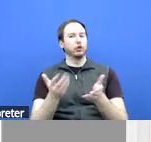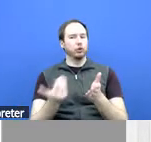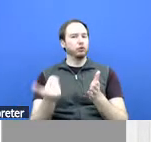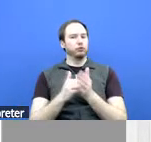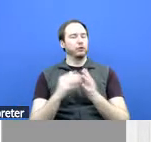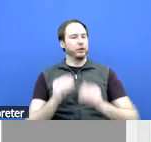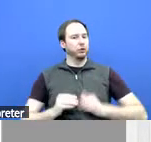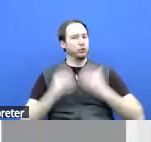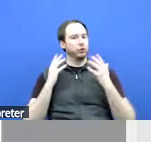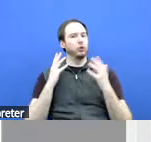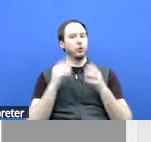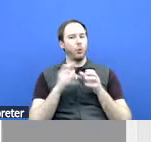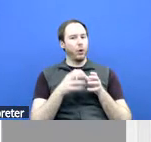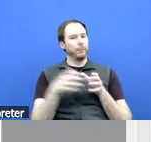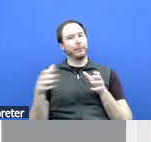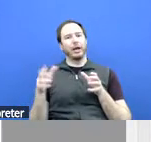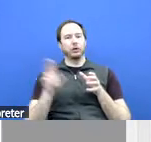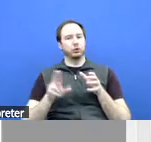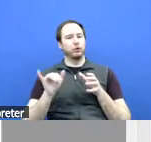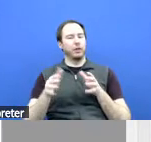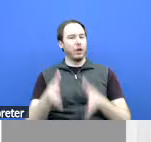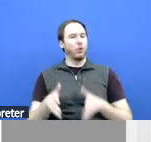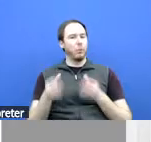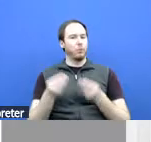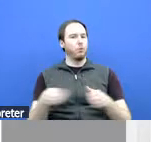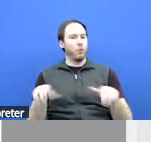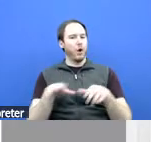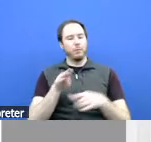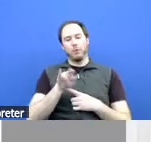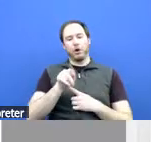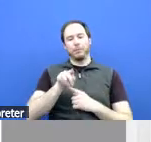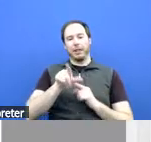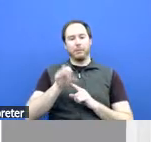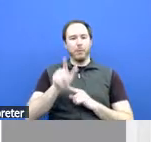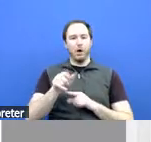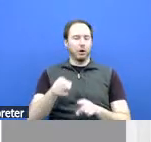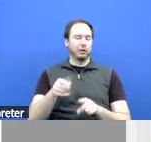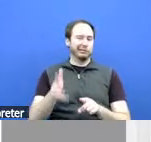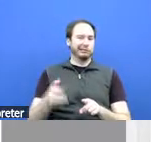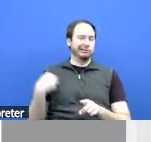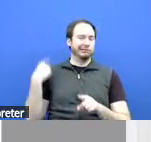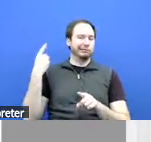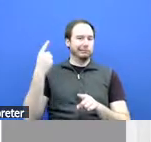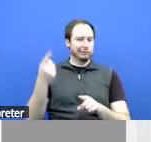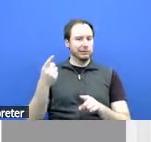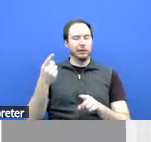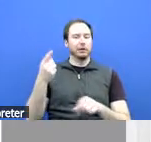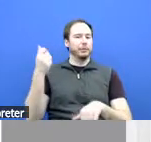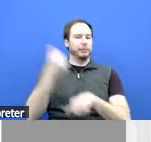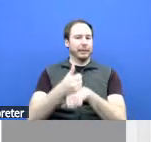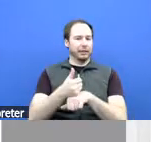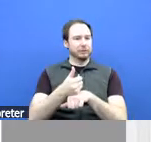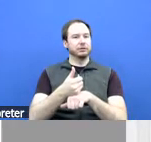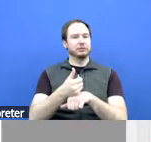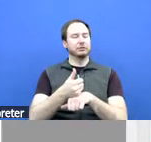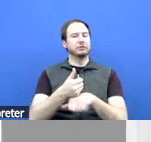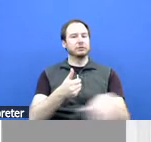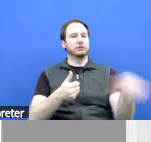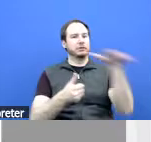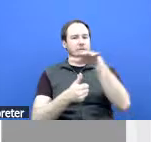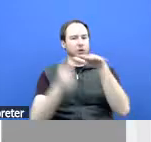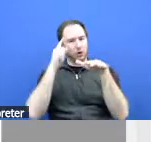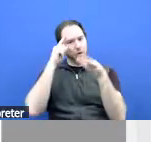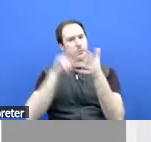of commercial properties. And Marketplace Mall was distinctly placed within that